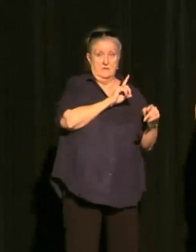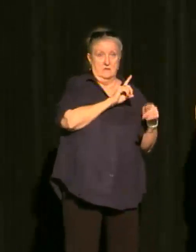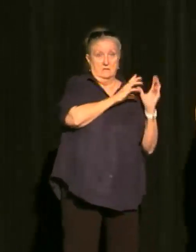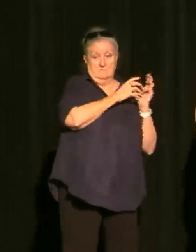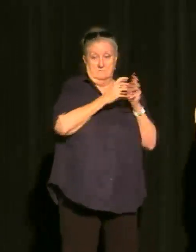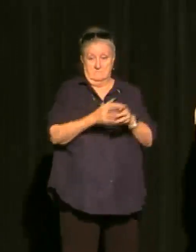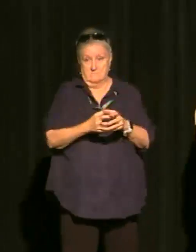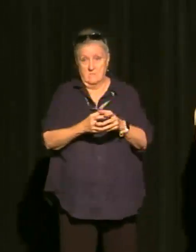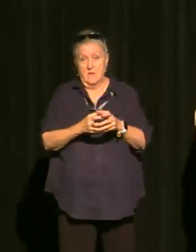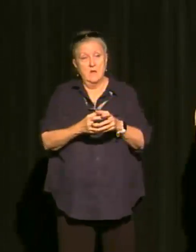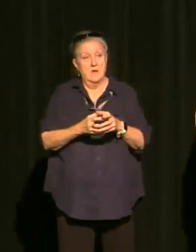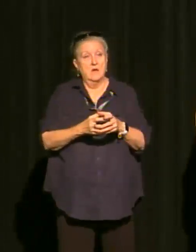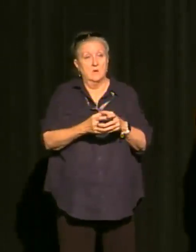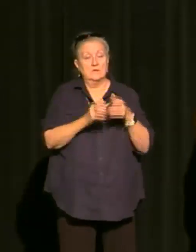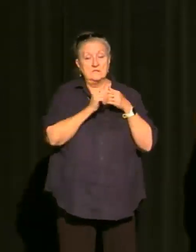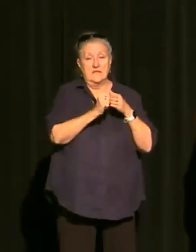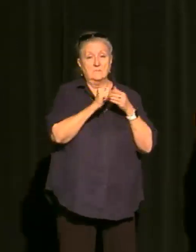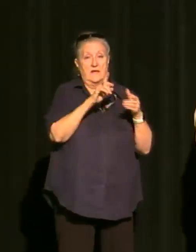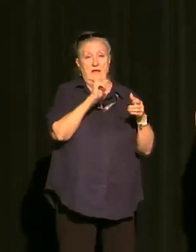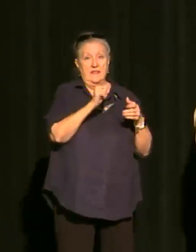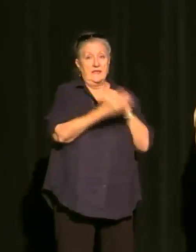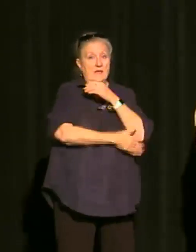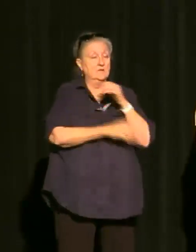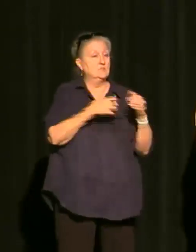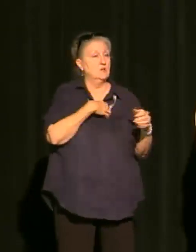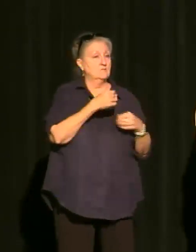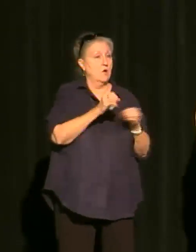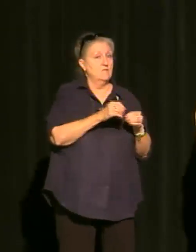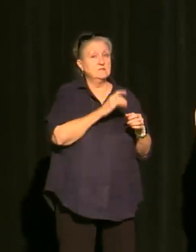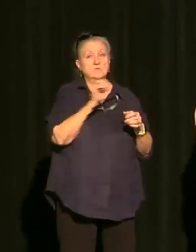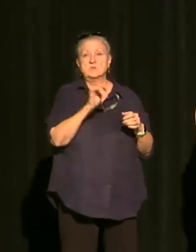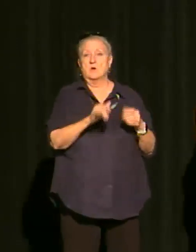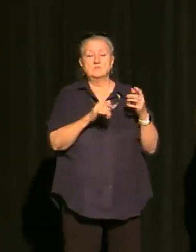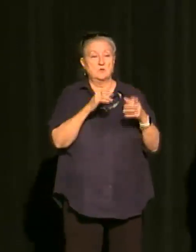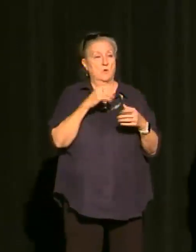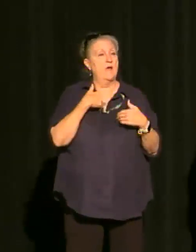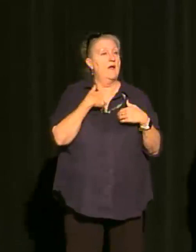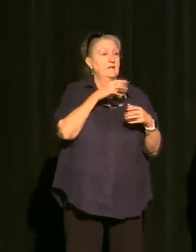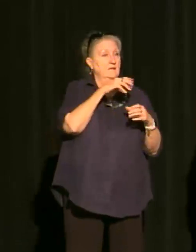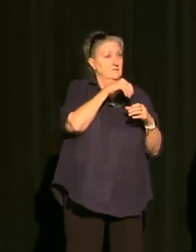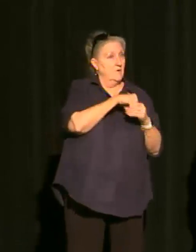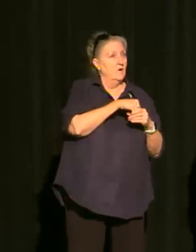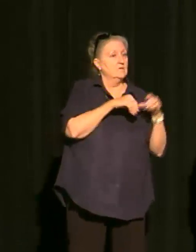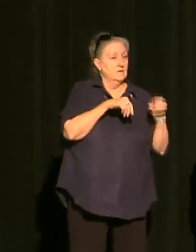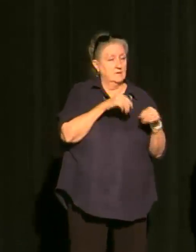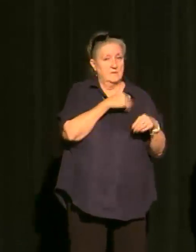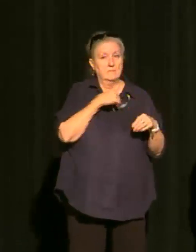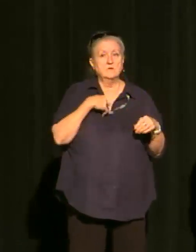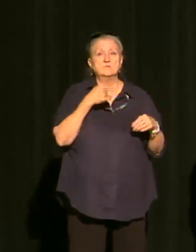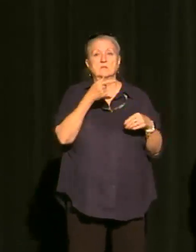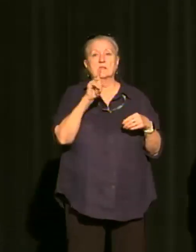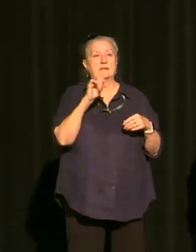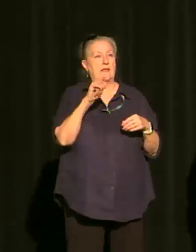contingent, which was led by the LA County Sheriff's Office, but was also comprised of members of the